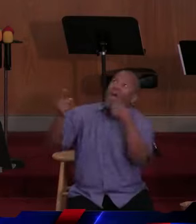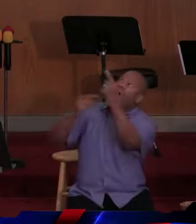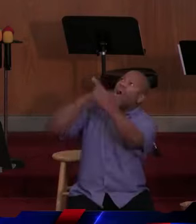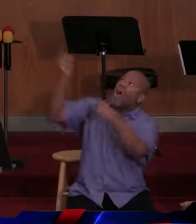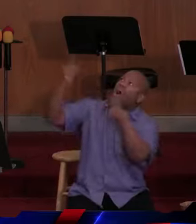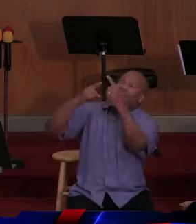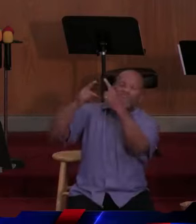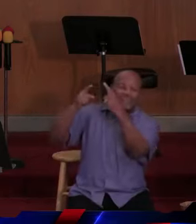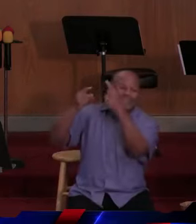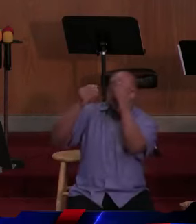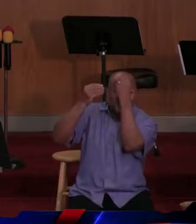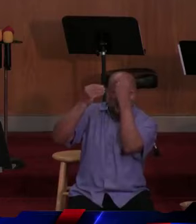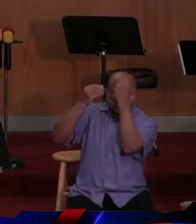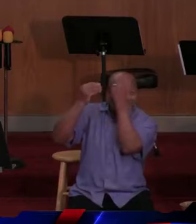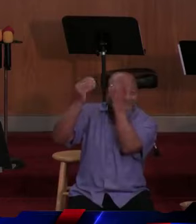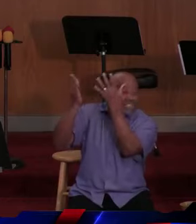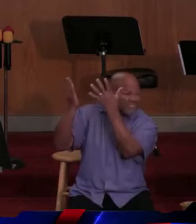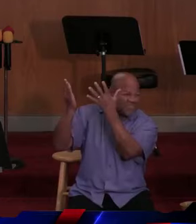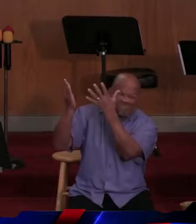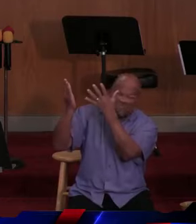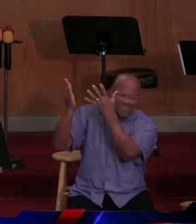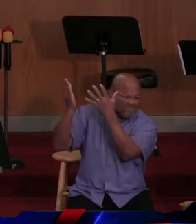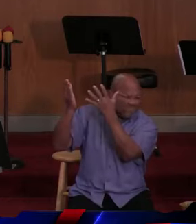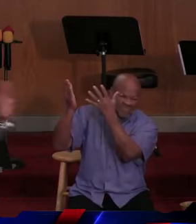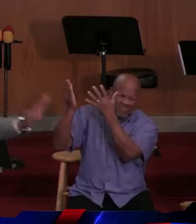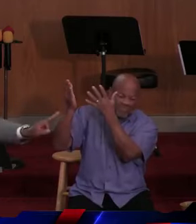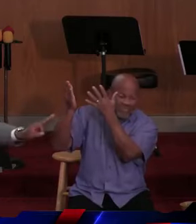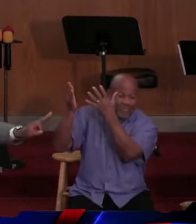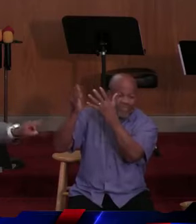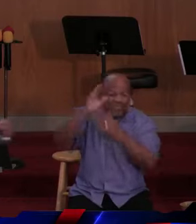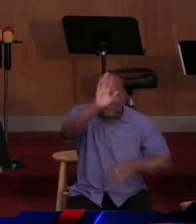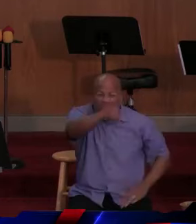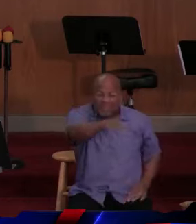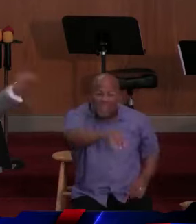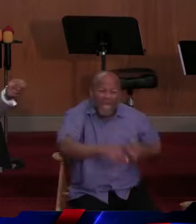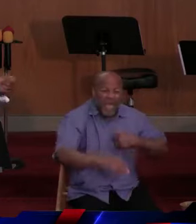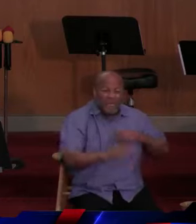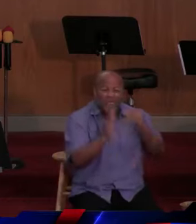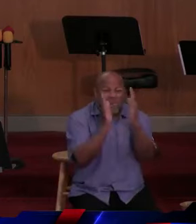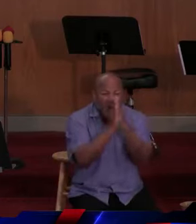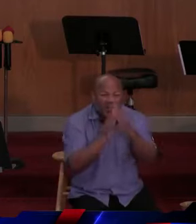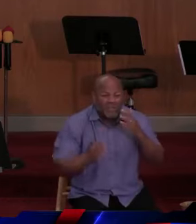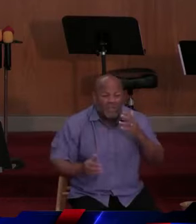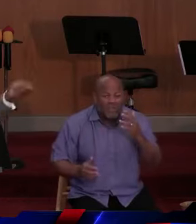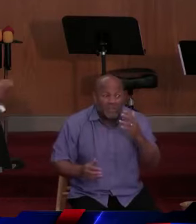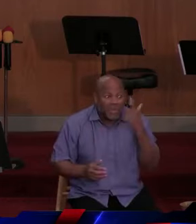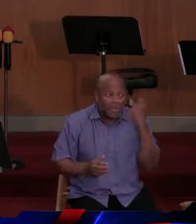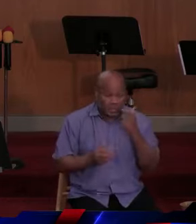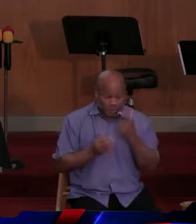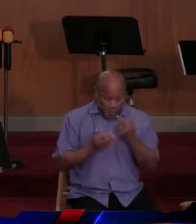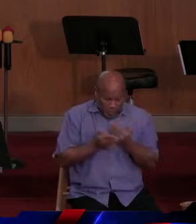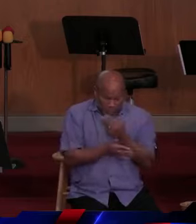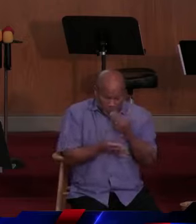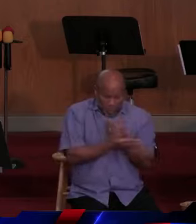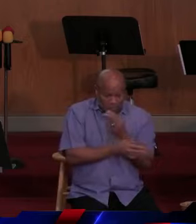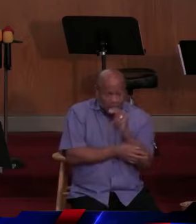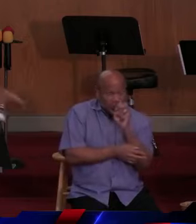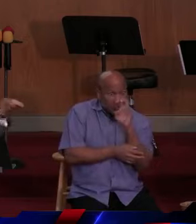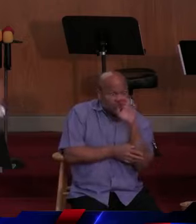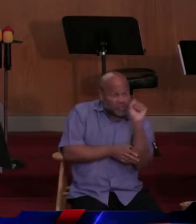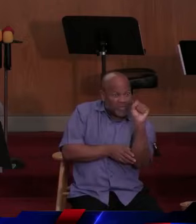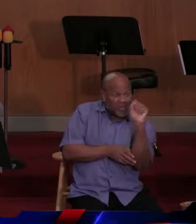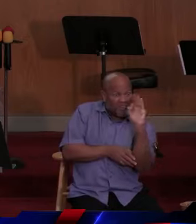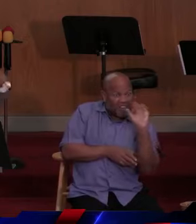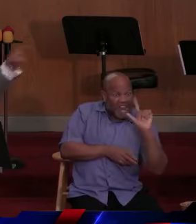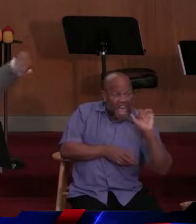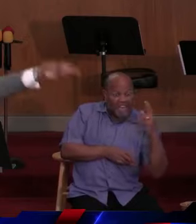is information. Matter of fact, I pray not because it's a news flash to God. I